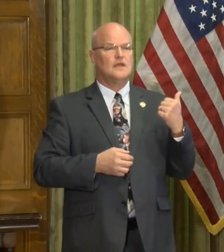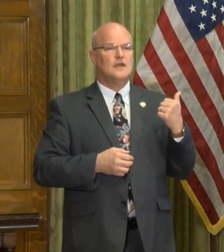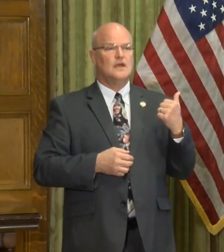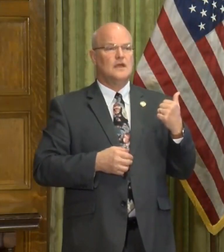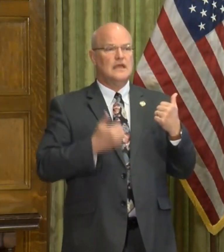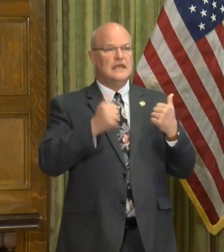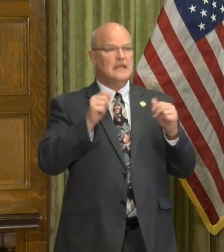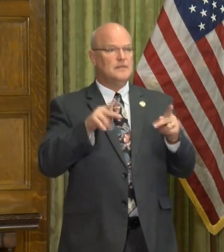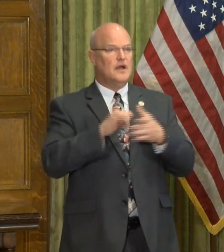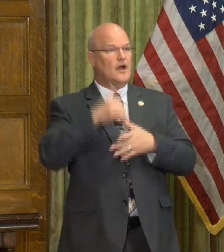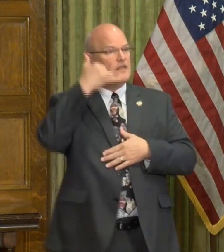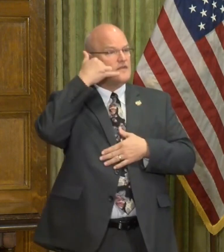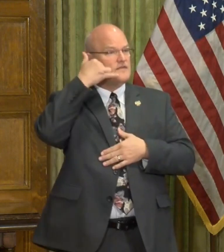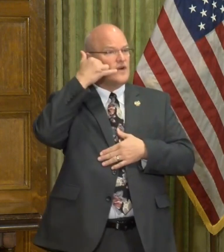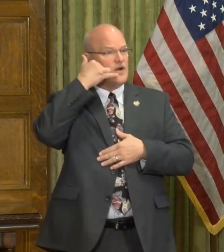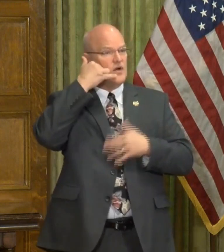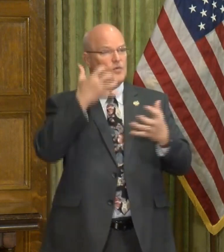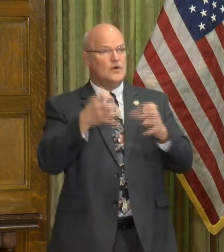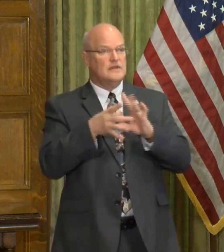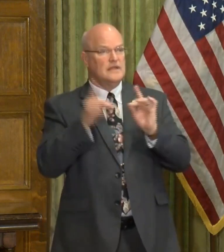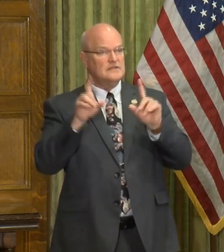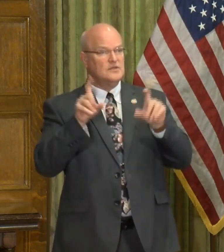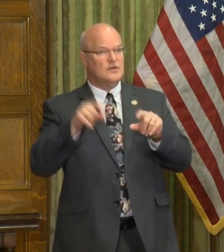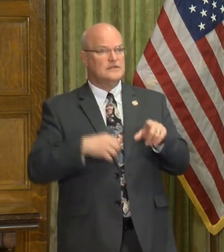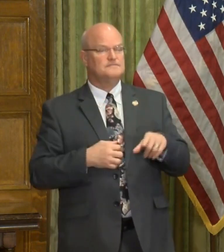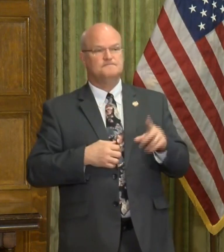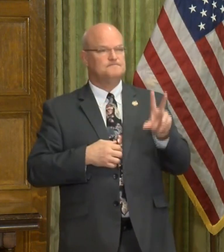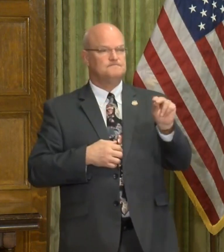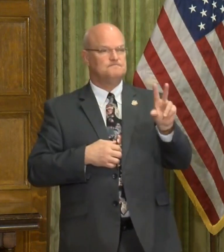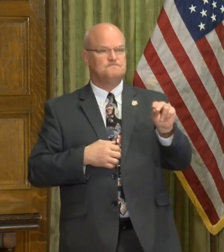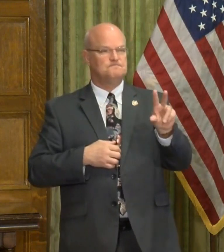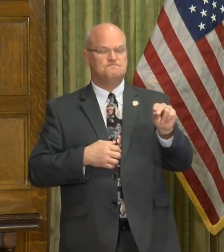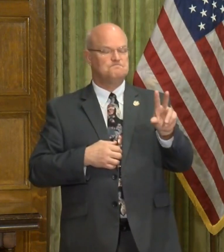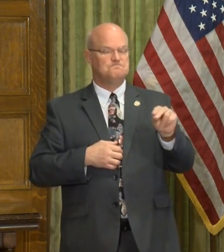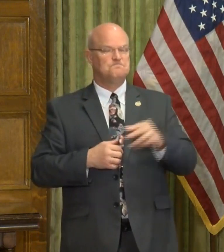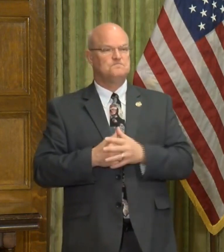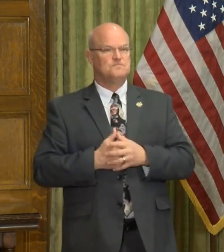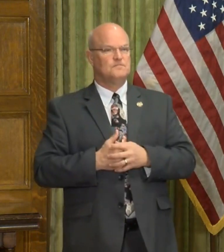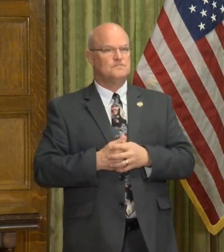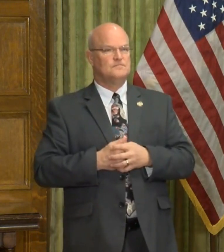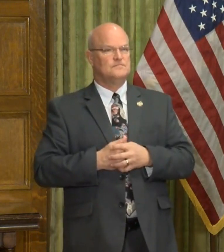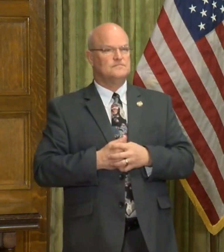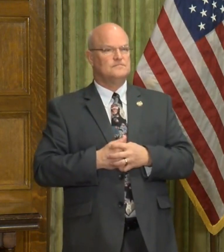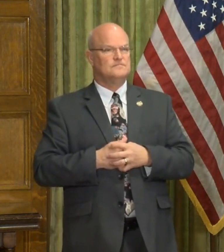Going remotely, is there anyone that's on the line that would like to ask a question?